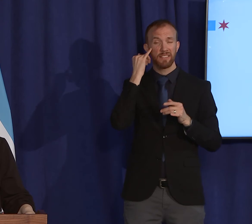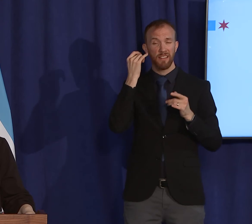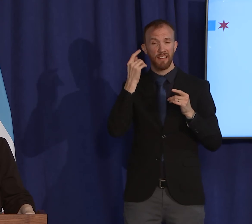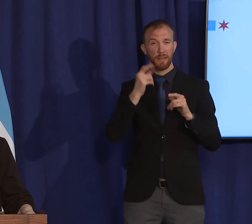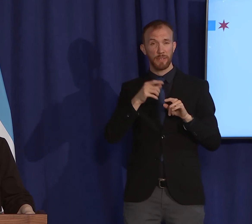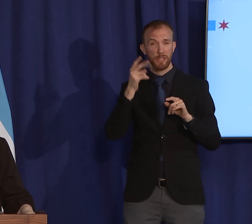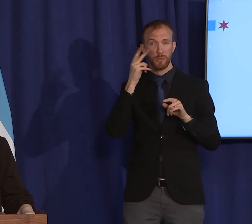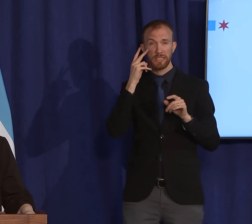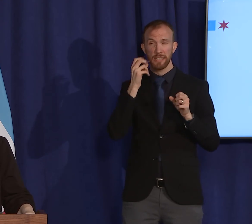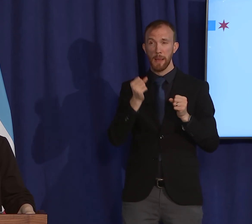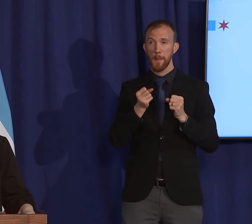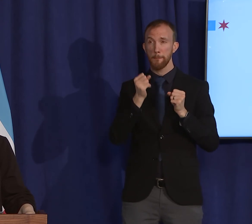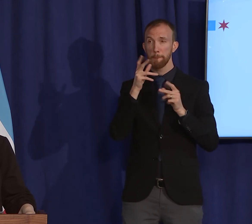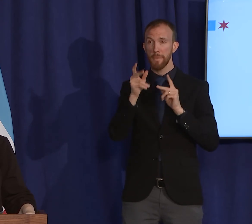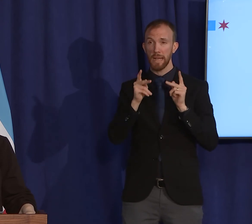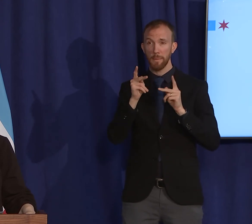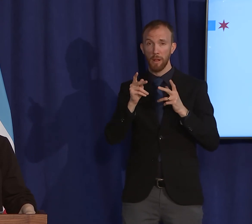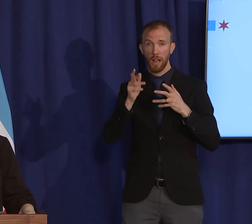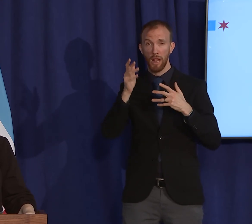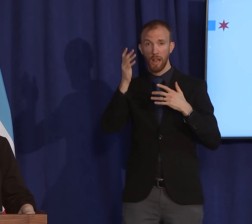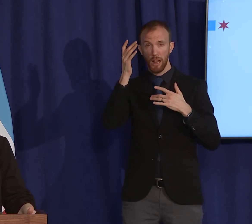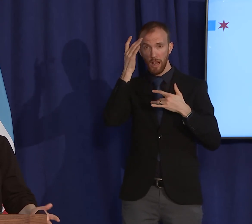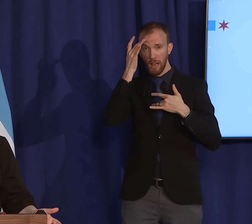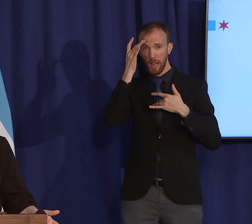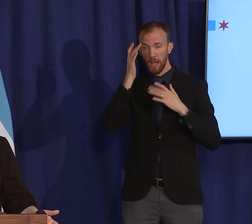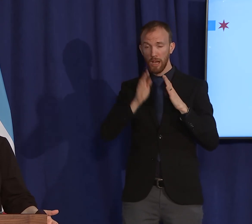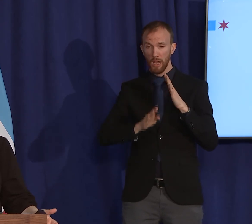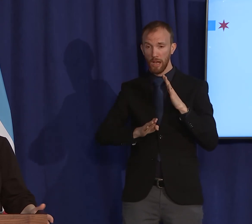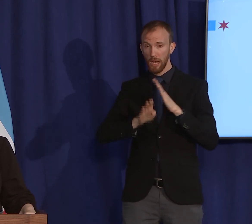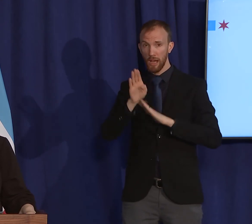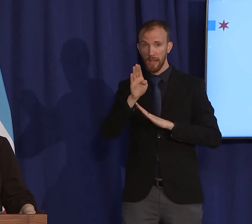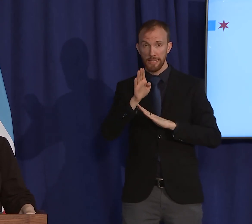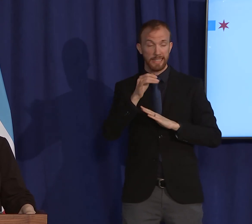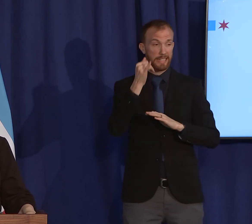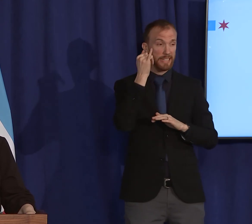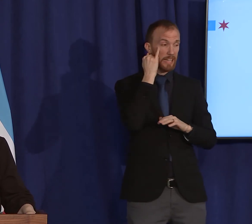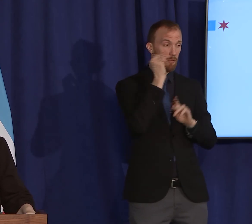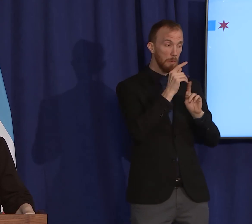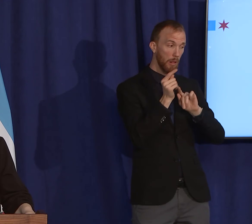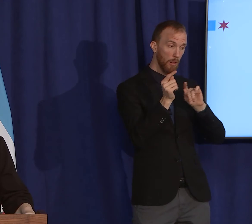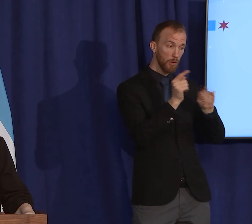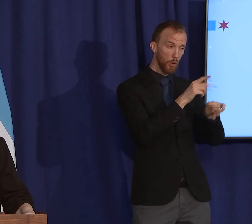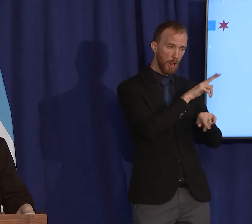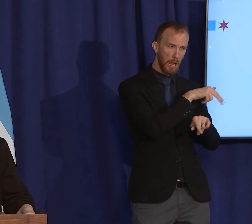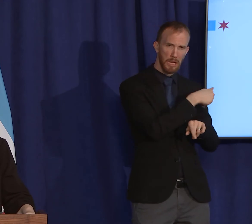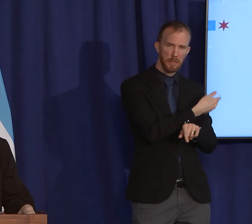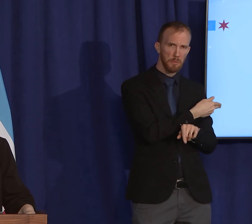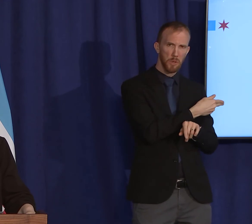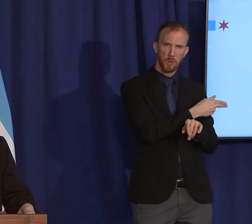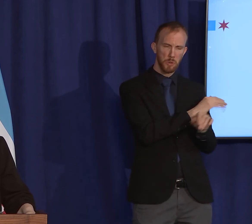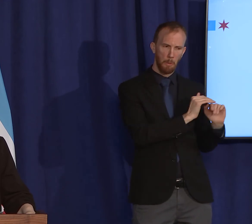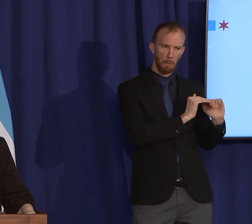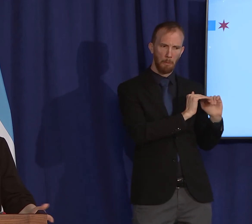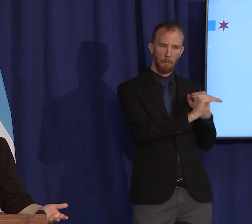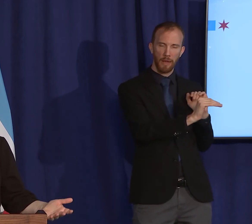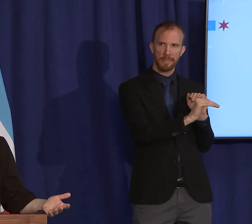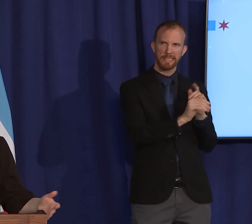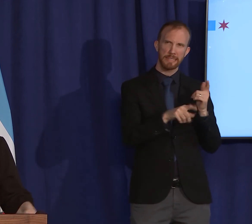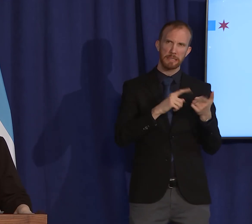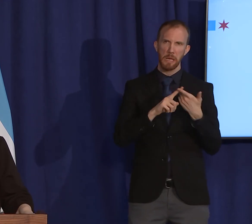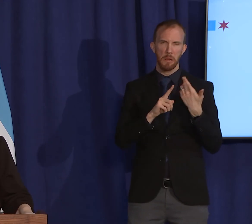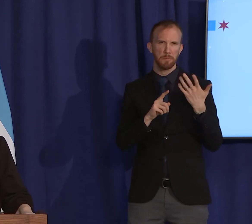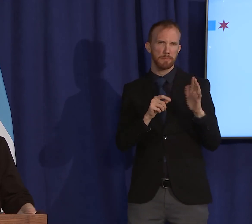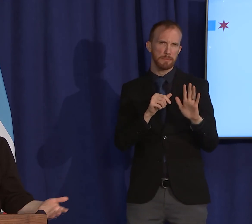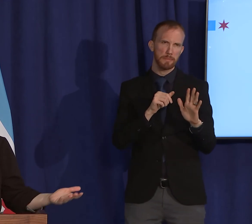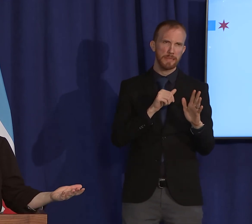cases not accompanied by an increase in hospitalization or death, I don't worry about that as much. But if we start to see it, impacting in serious